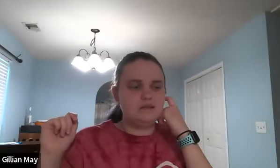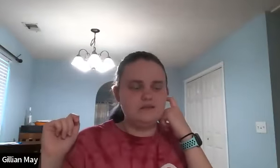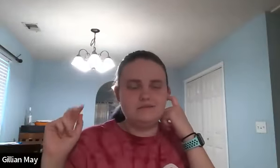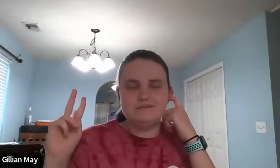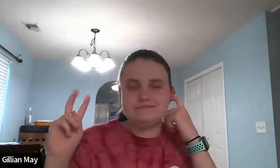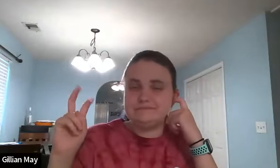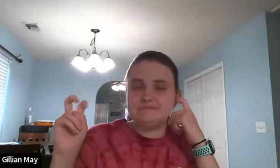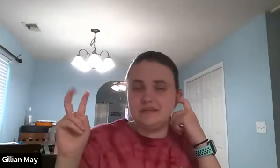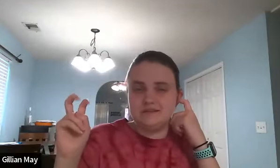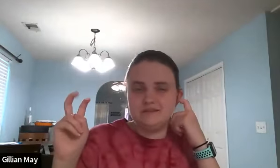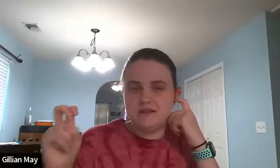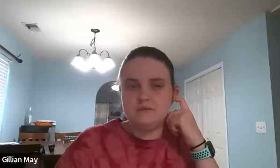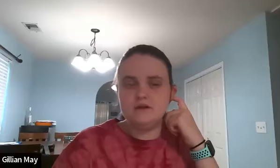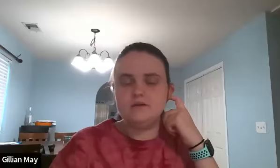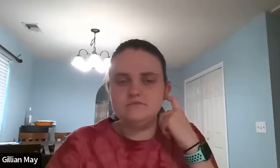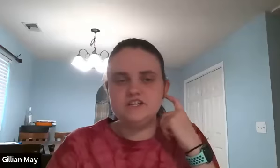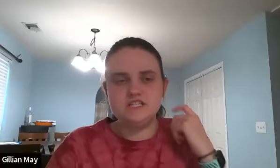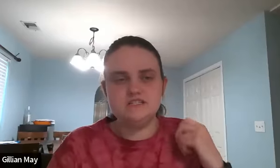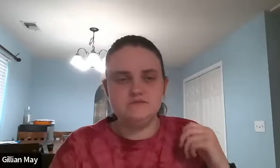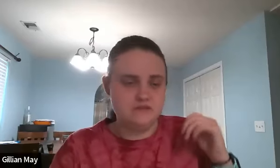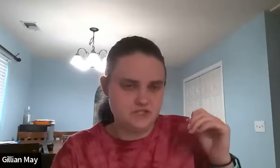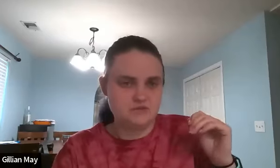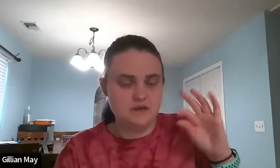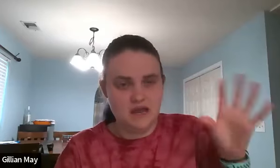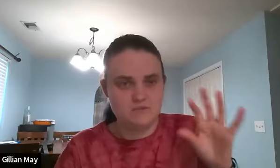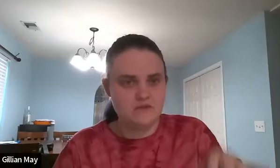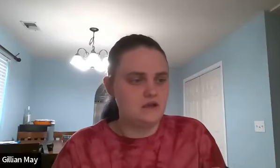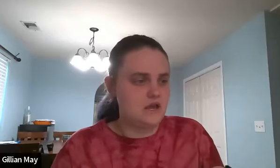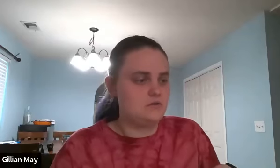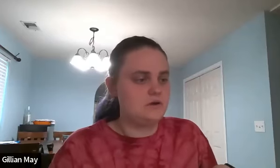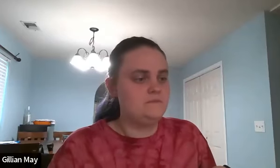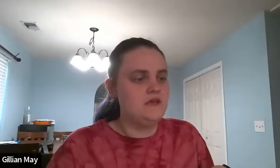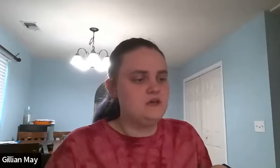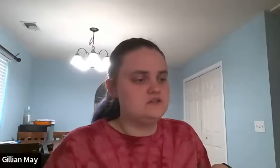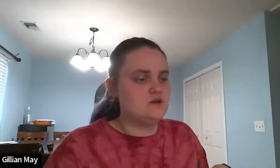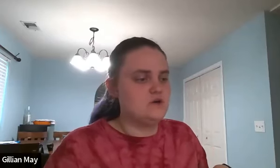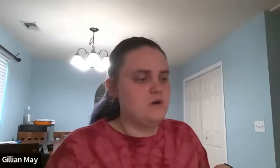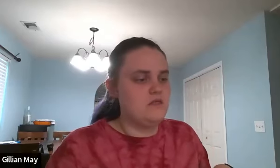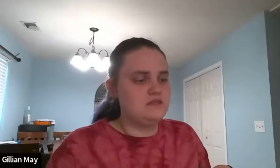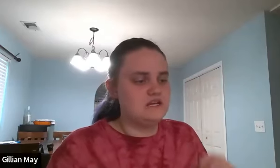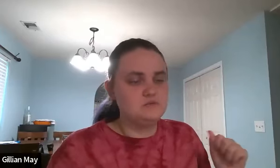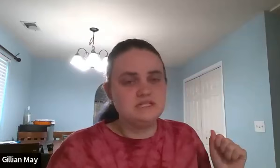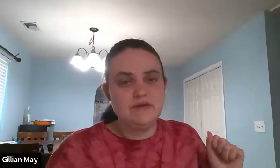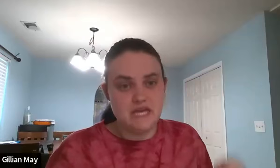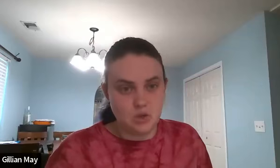technically not veggies, like vegetables, but I have them in that category. So the next one is